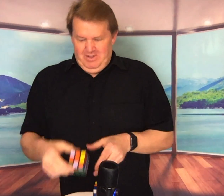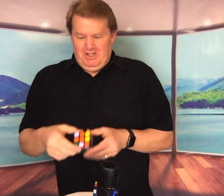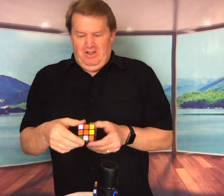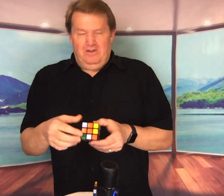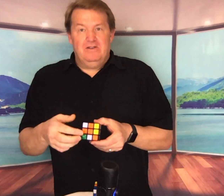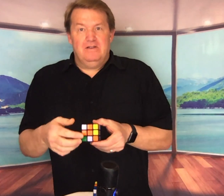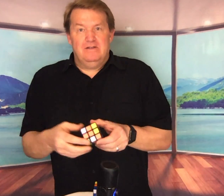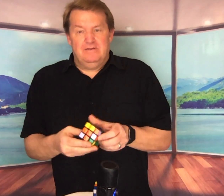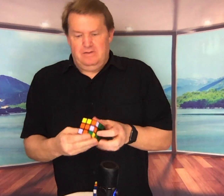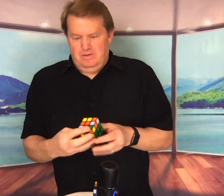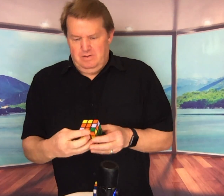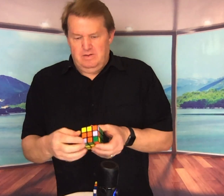other.